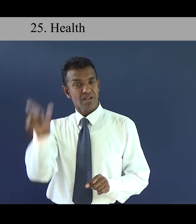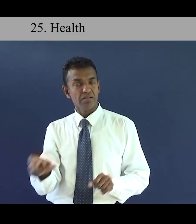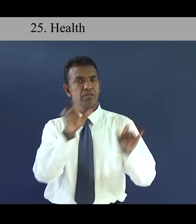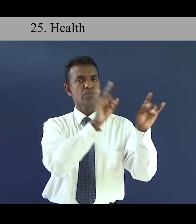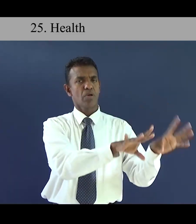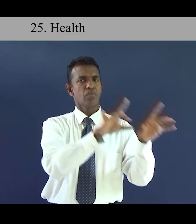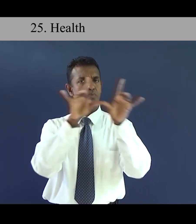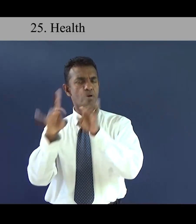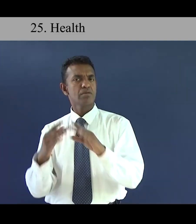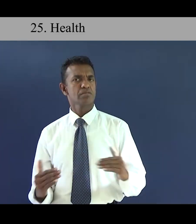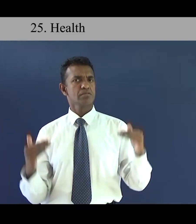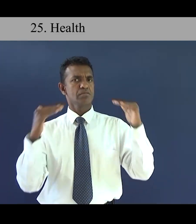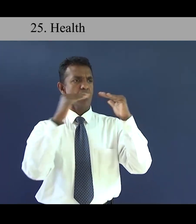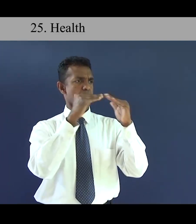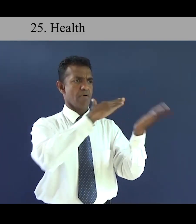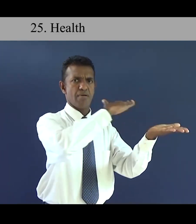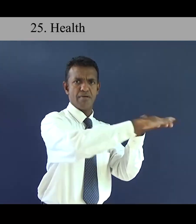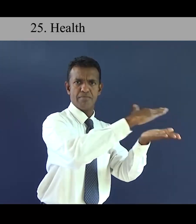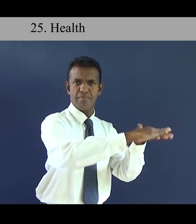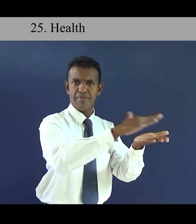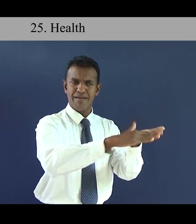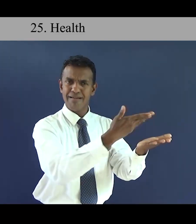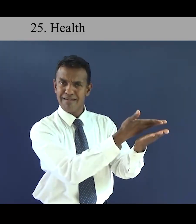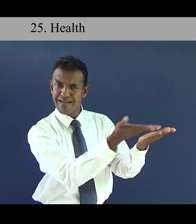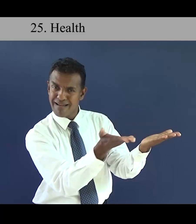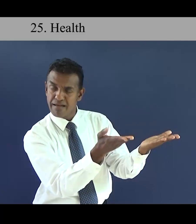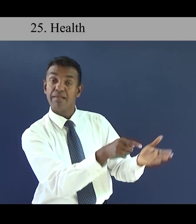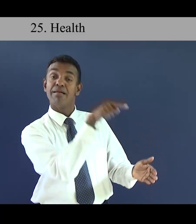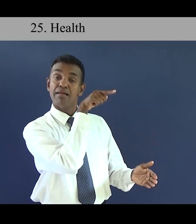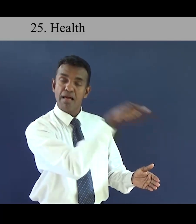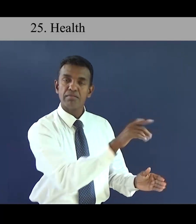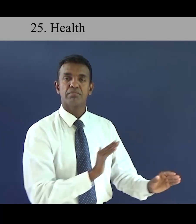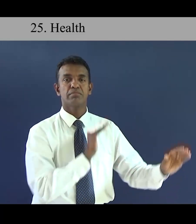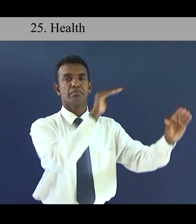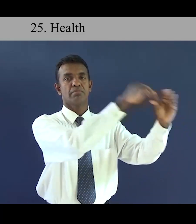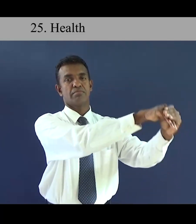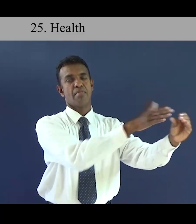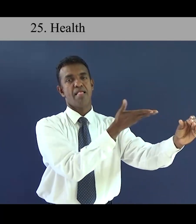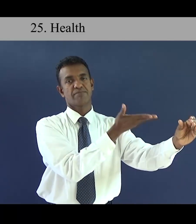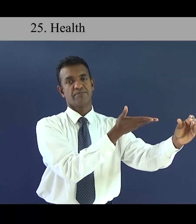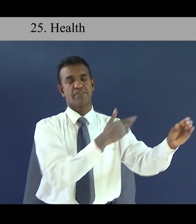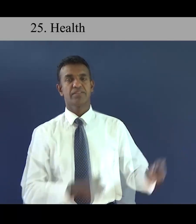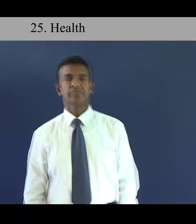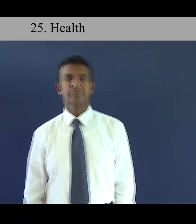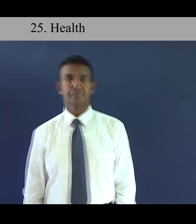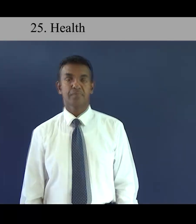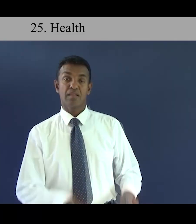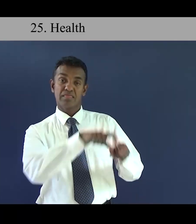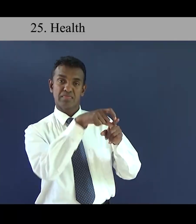people get the health services they need because of their